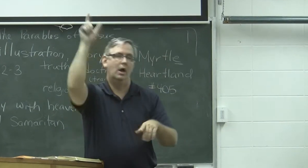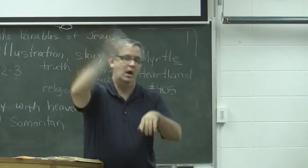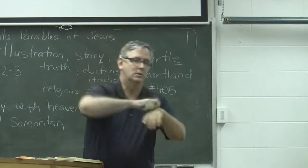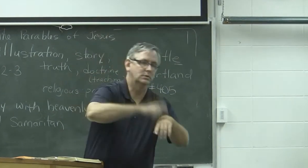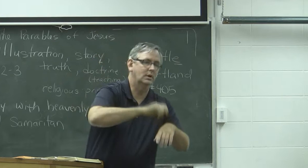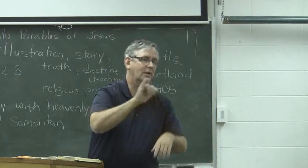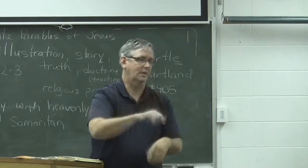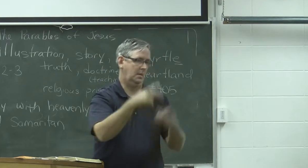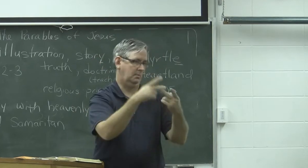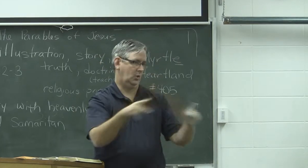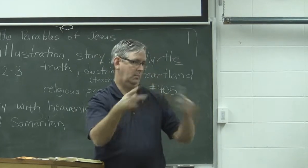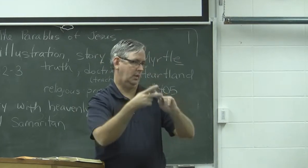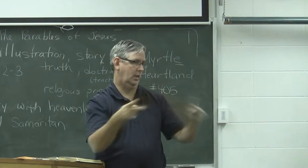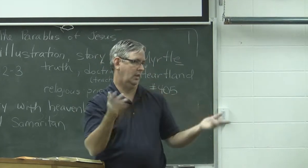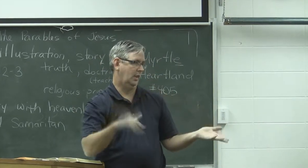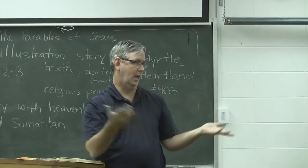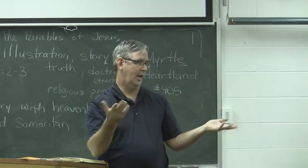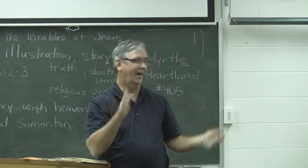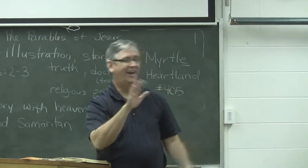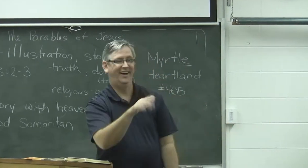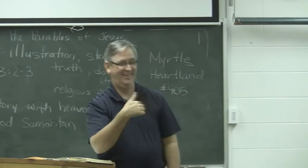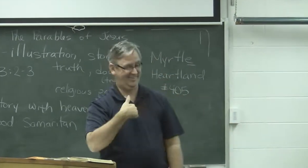ground, some were eaten by the birds. That's another parable.